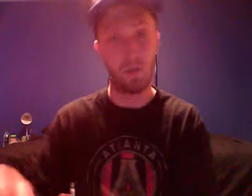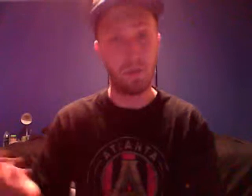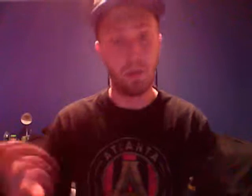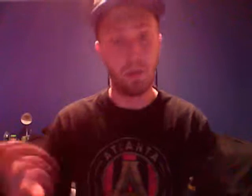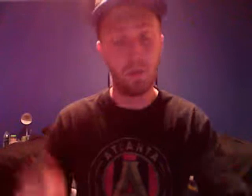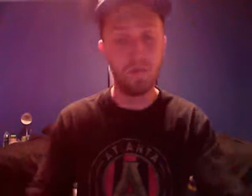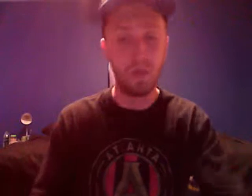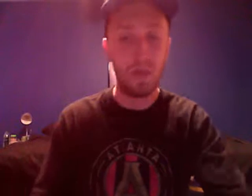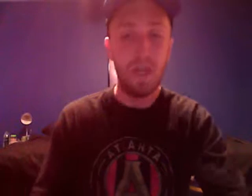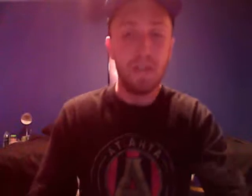away from home. So